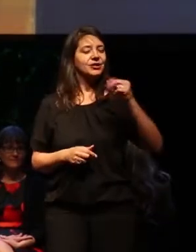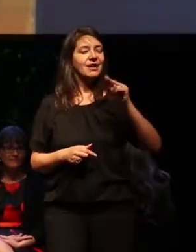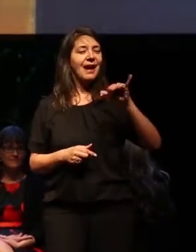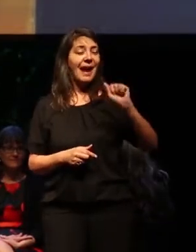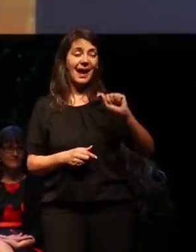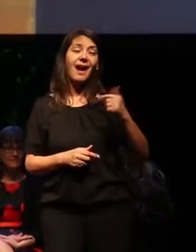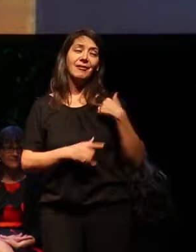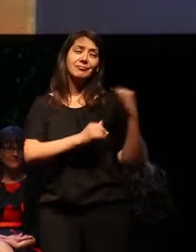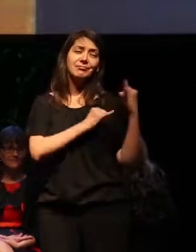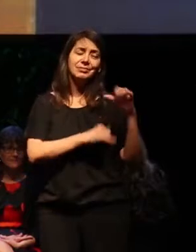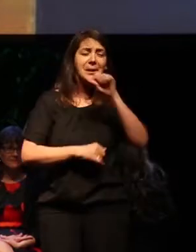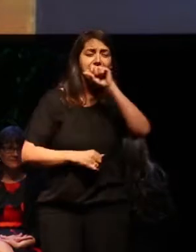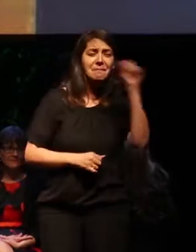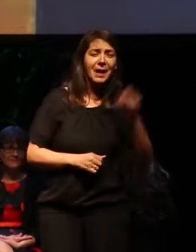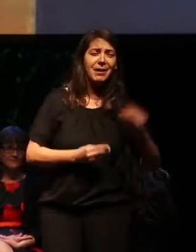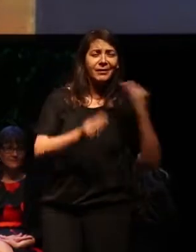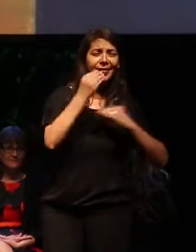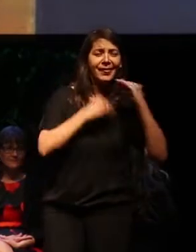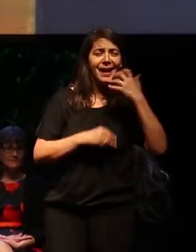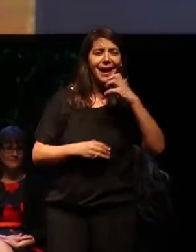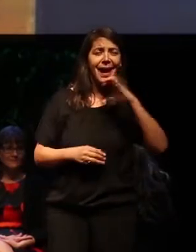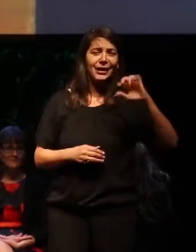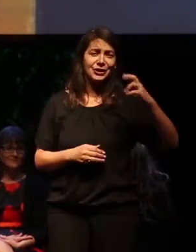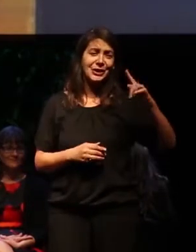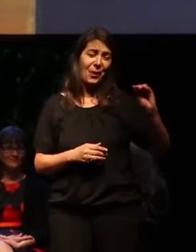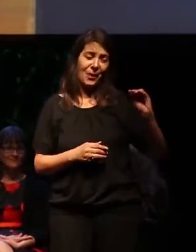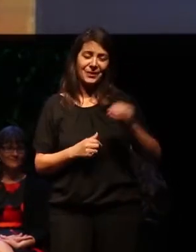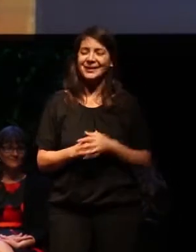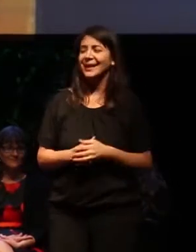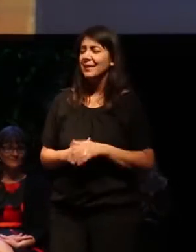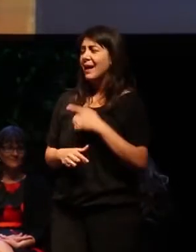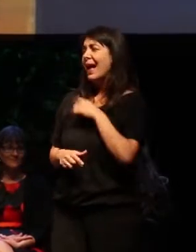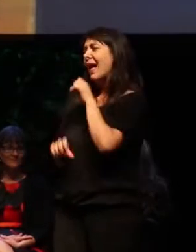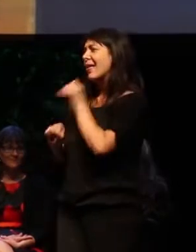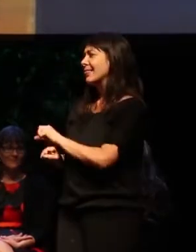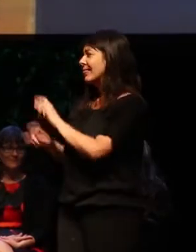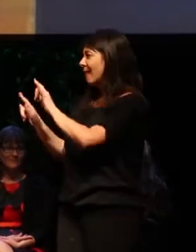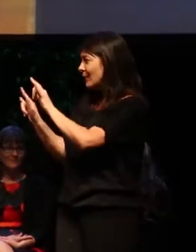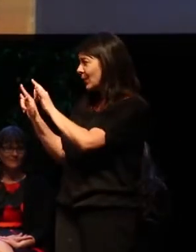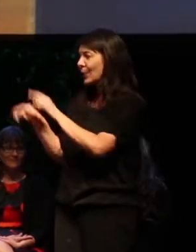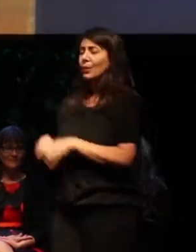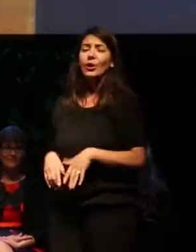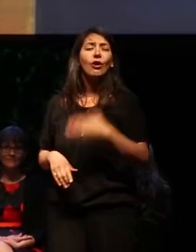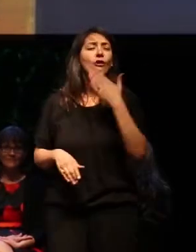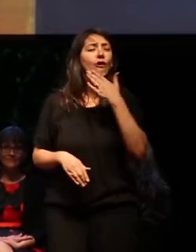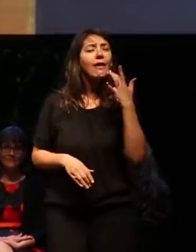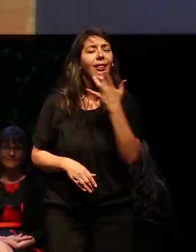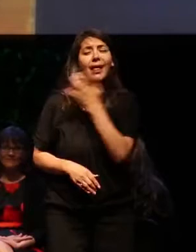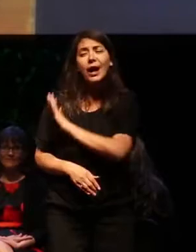living hot Cheetos. I love you guys. Good luck with your futures.